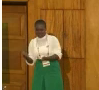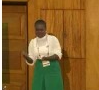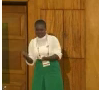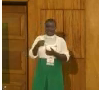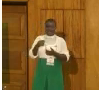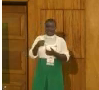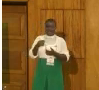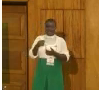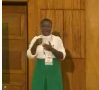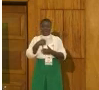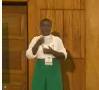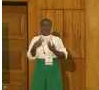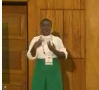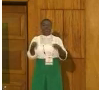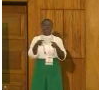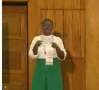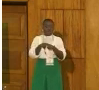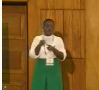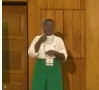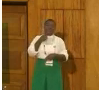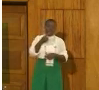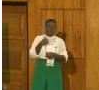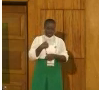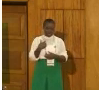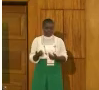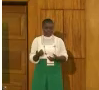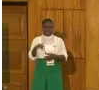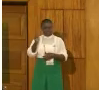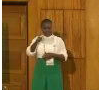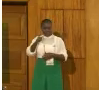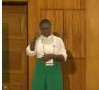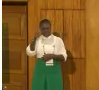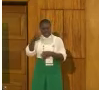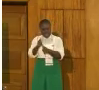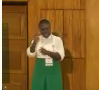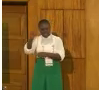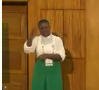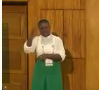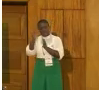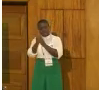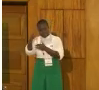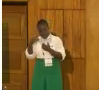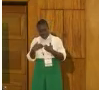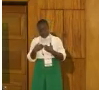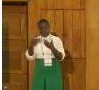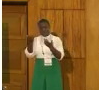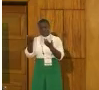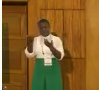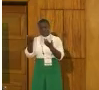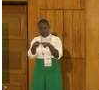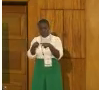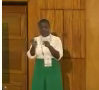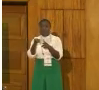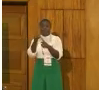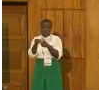is not why we are here. So we basically let them know that though you have your values, your biases, and your preferences, it shouldn't get in the way